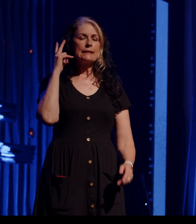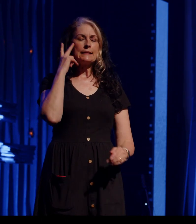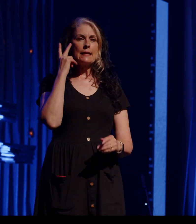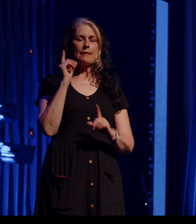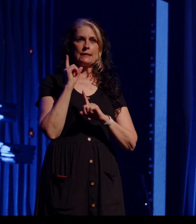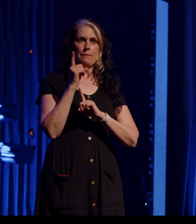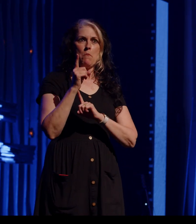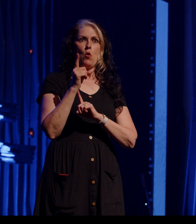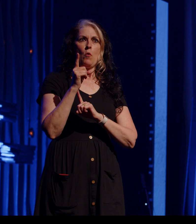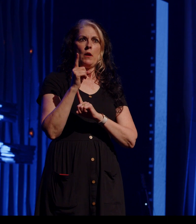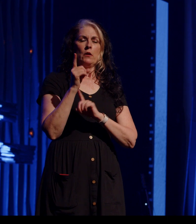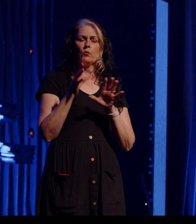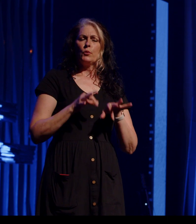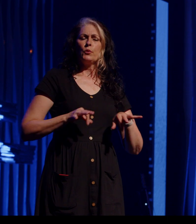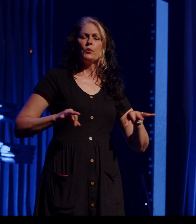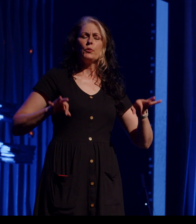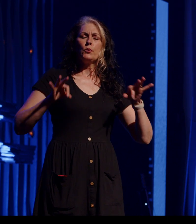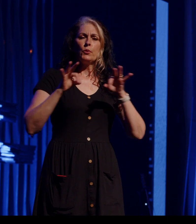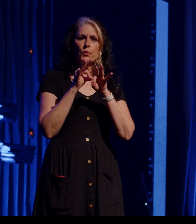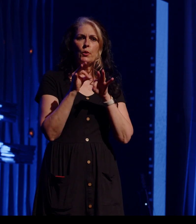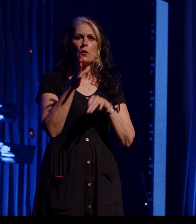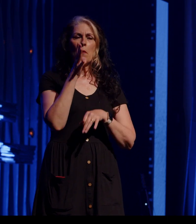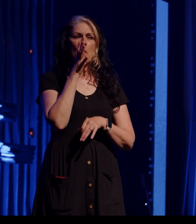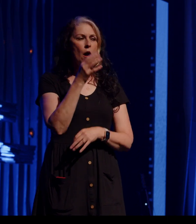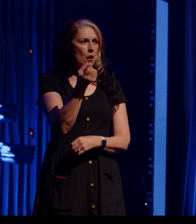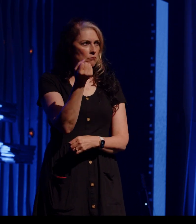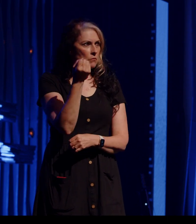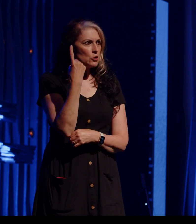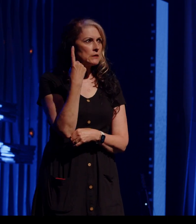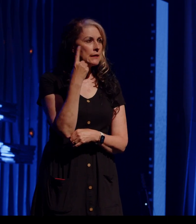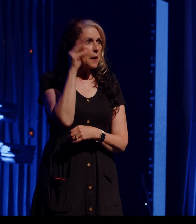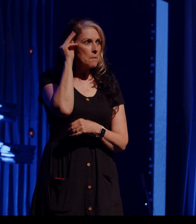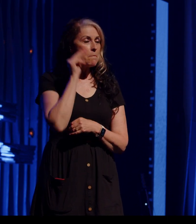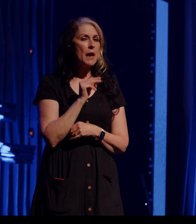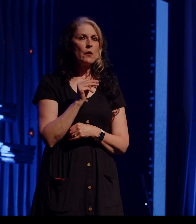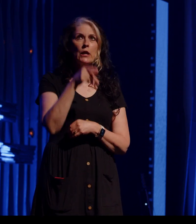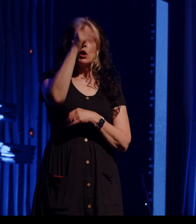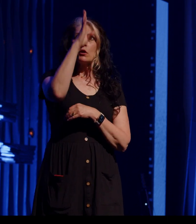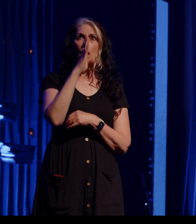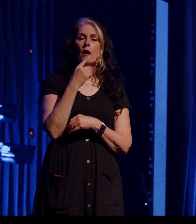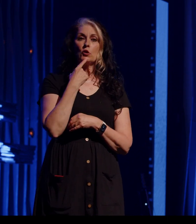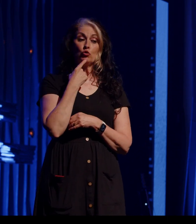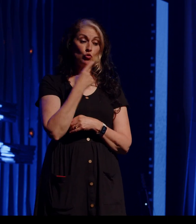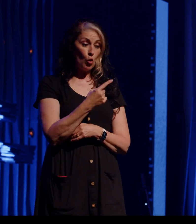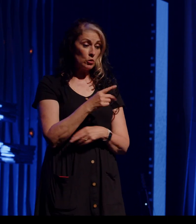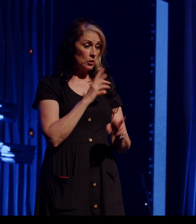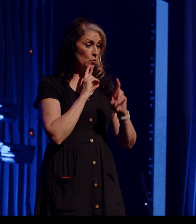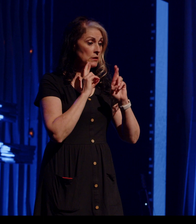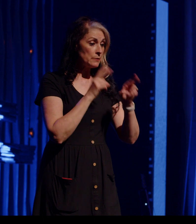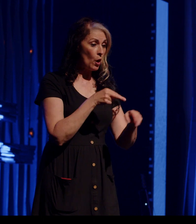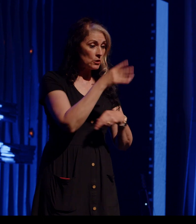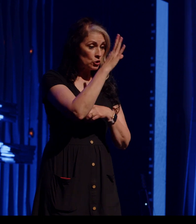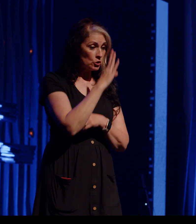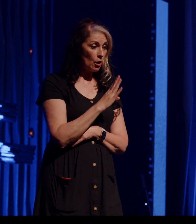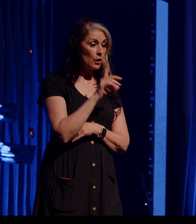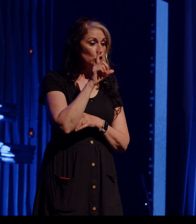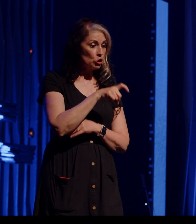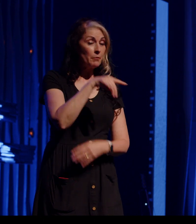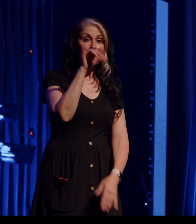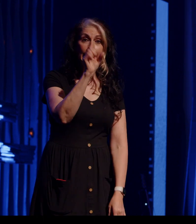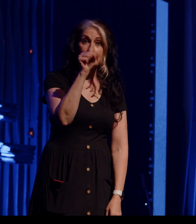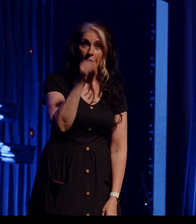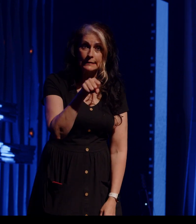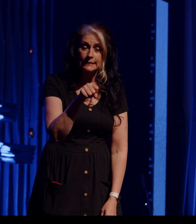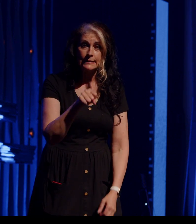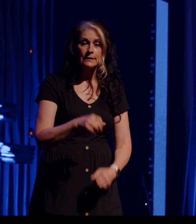of her life being pivotal for her, where she just understands that God has spoken, and her response to God should be